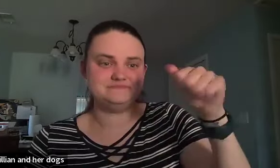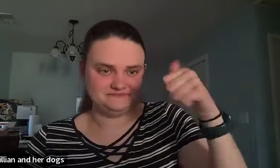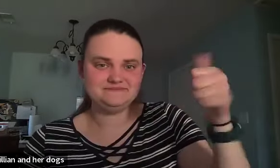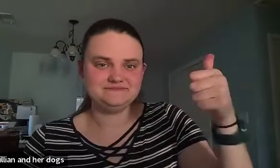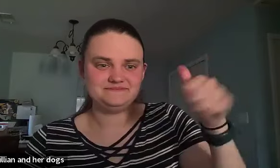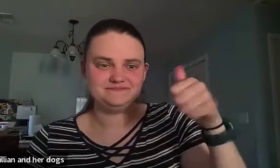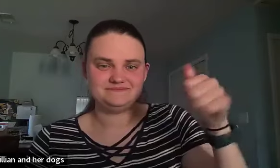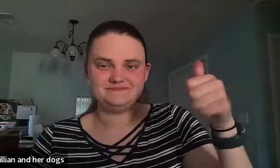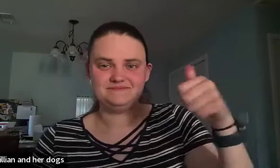10.